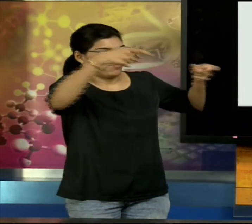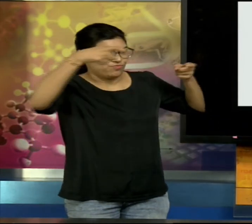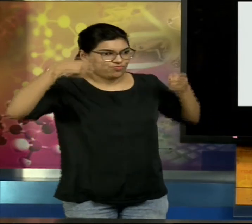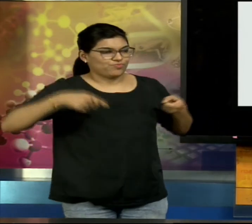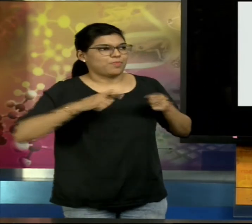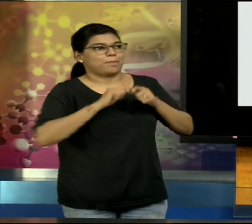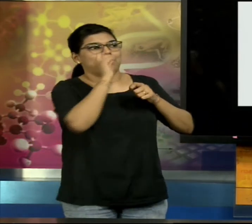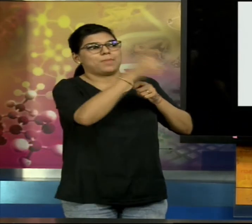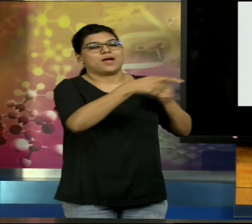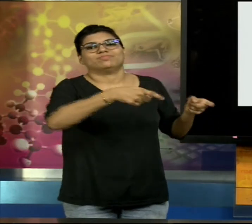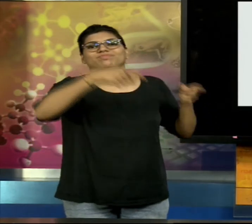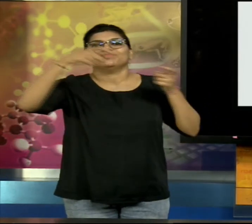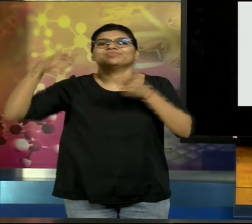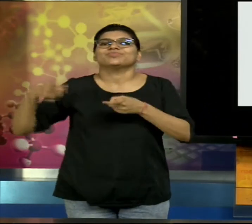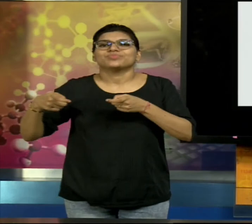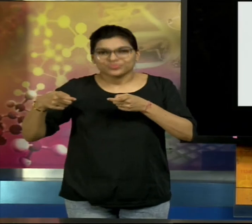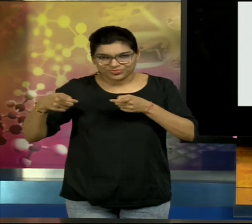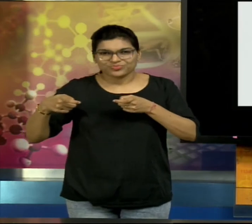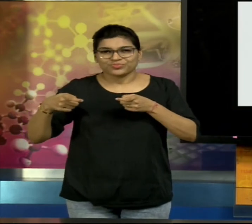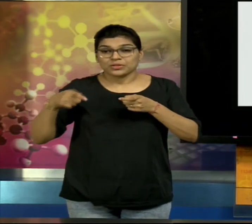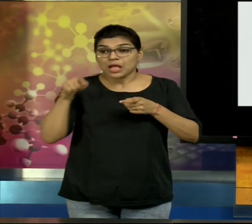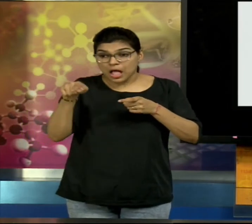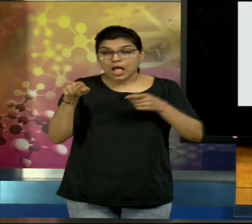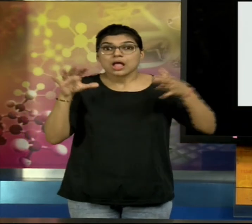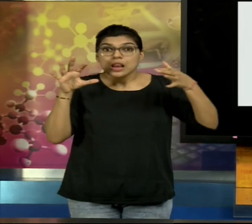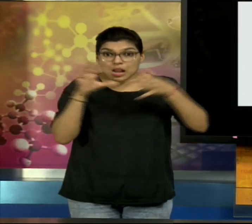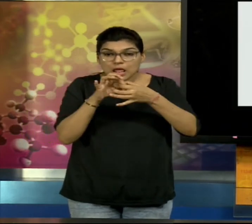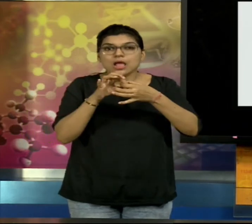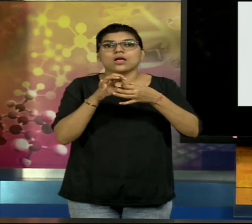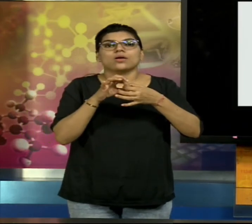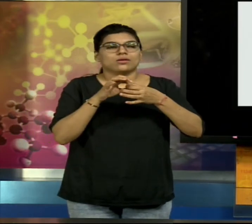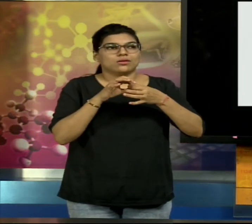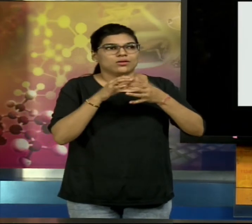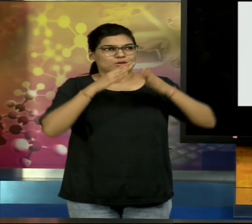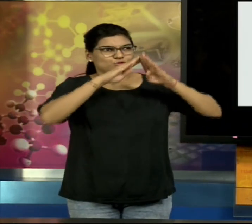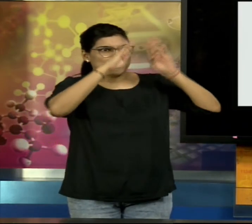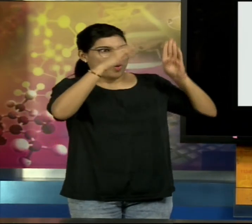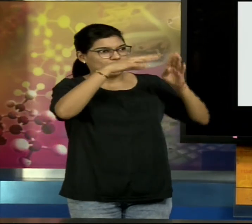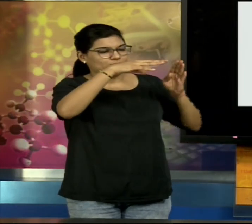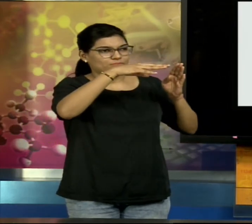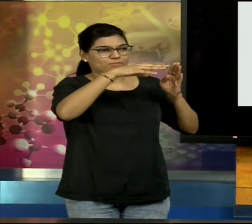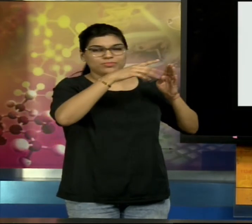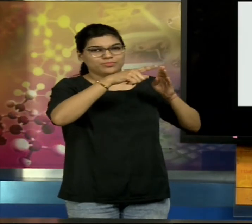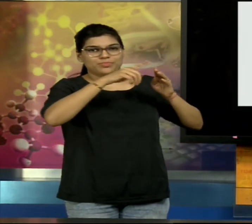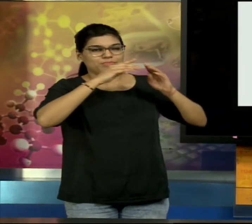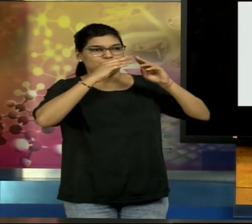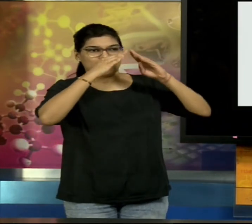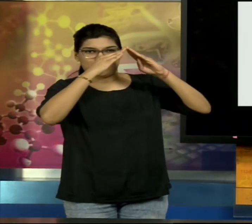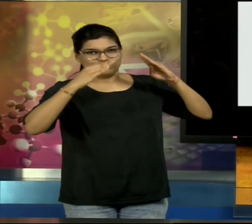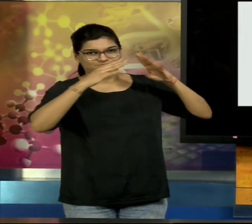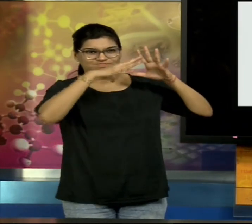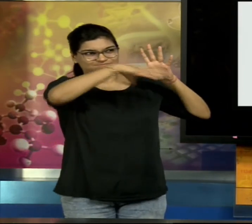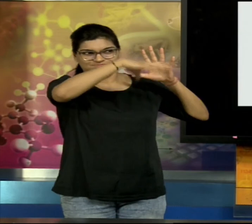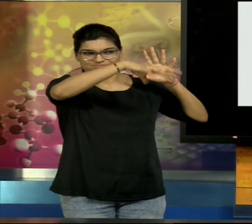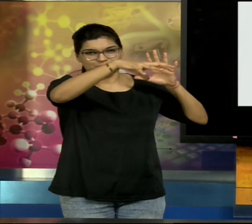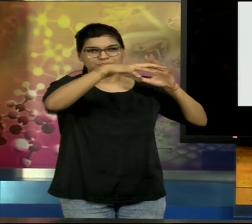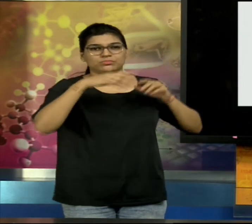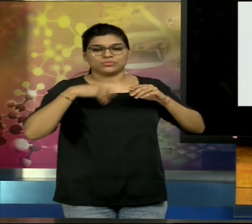has to buy the whole group of materials. So that is why it is known as wholesale market. If